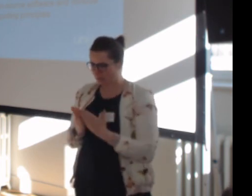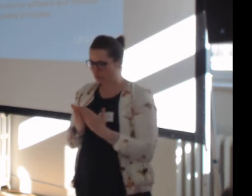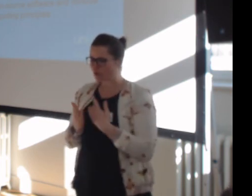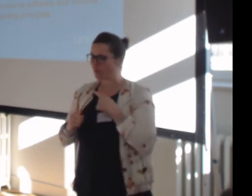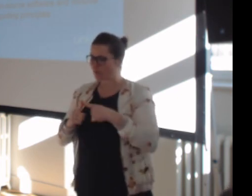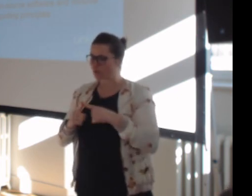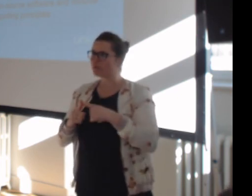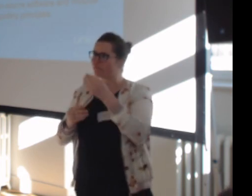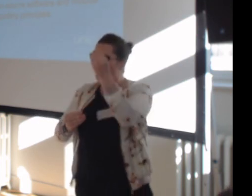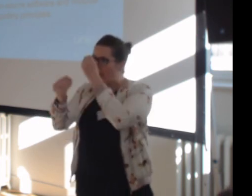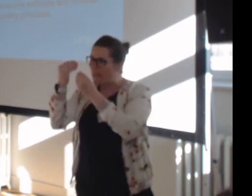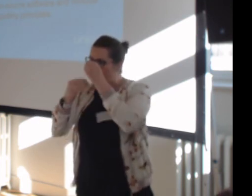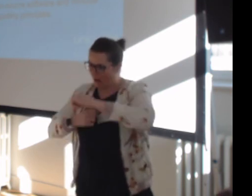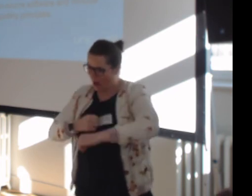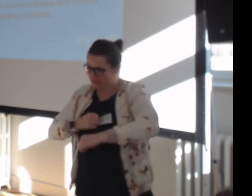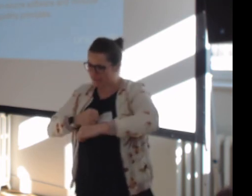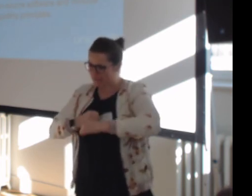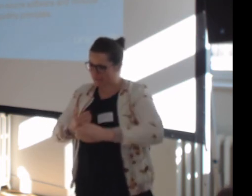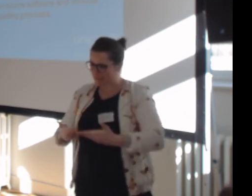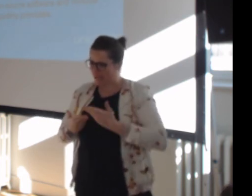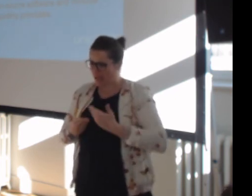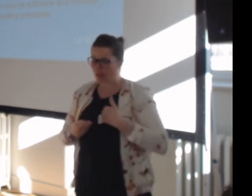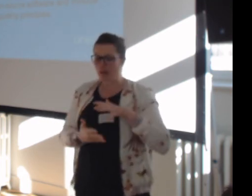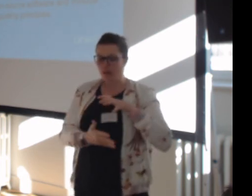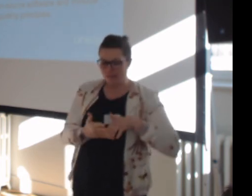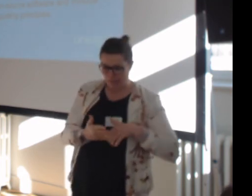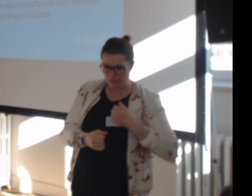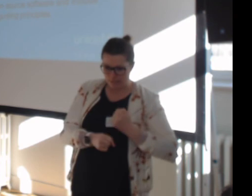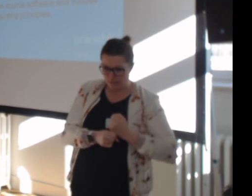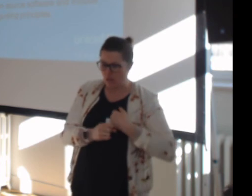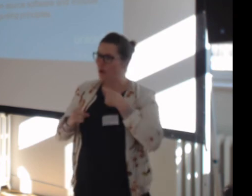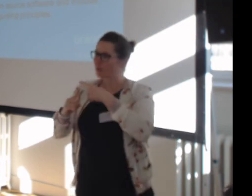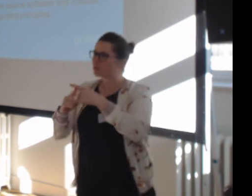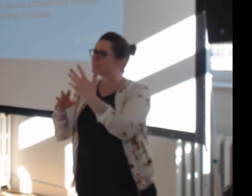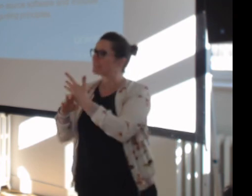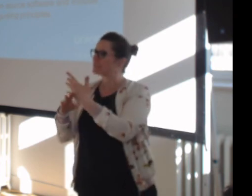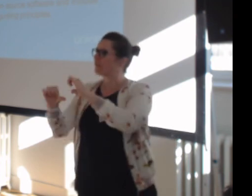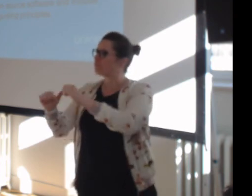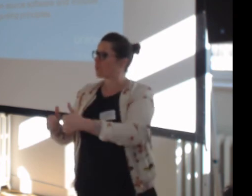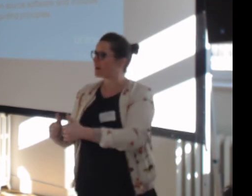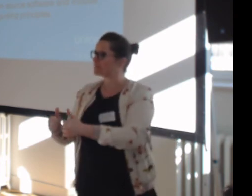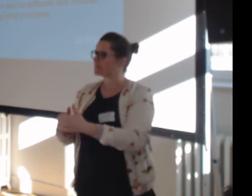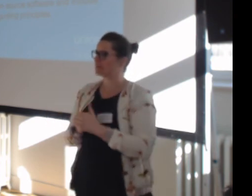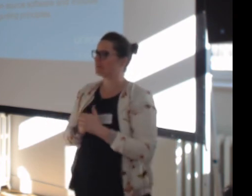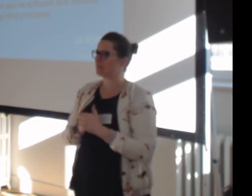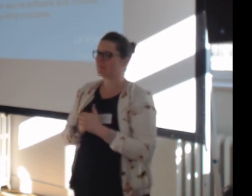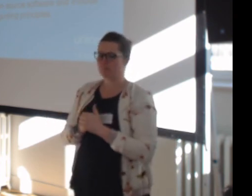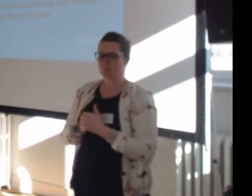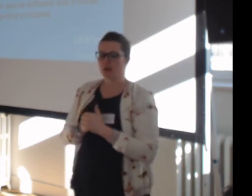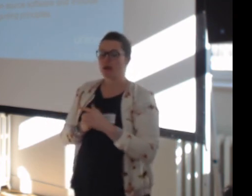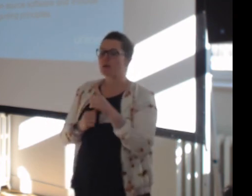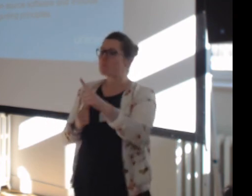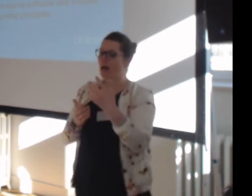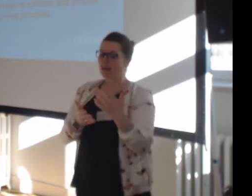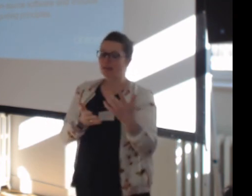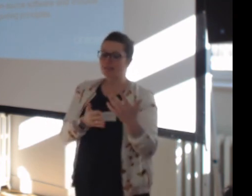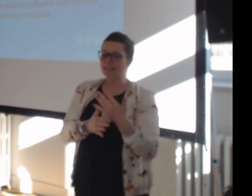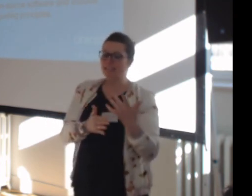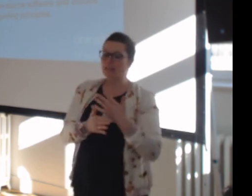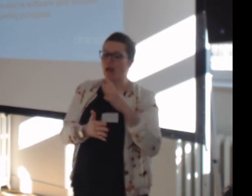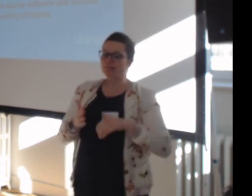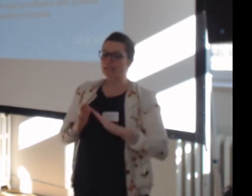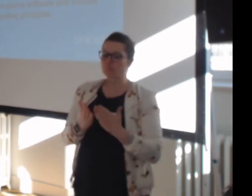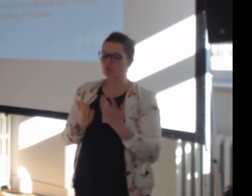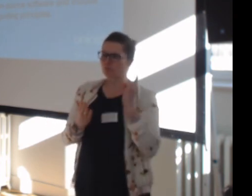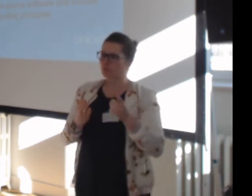with learning by producing both text and digital formats, but making sure that the digital textbooks can